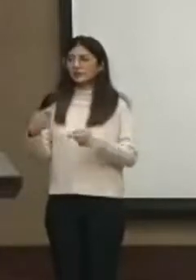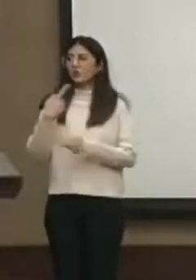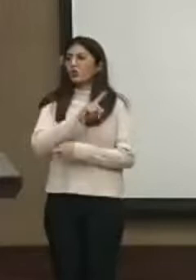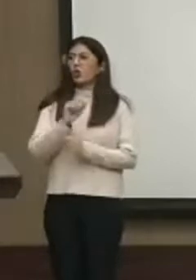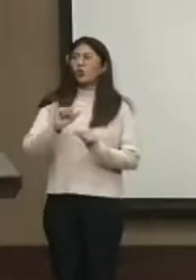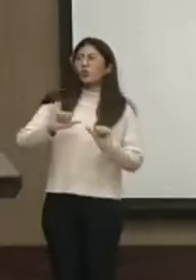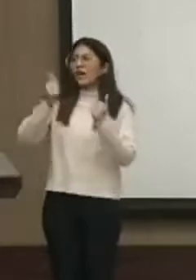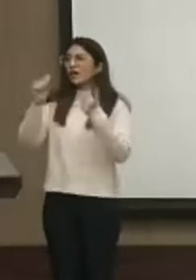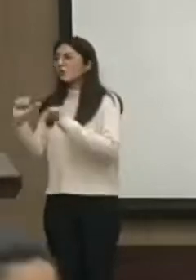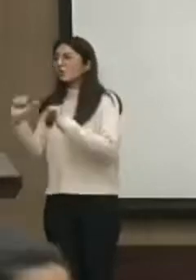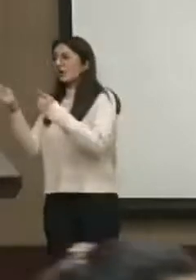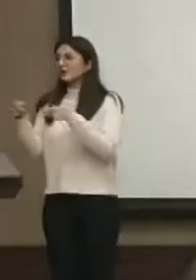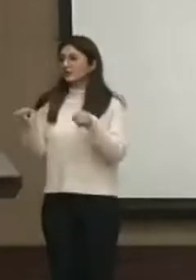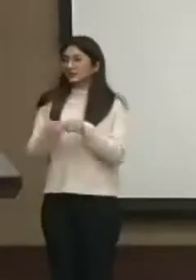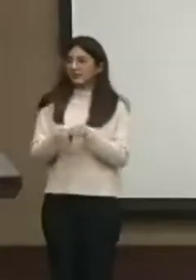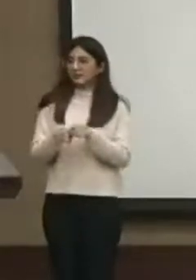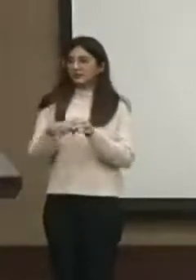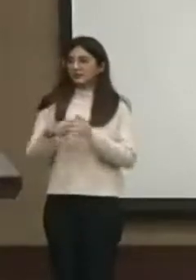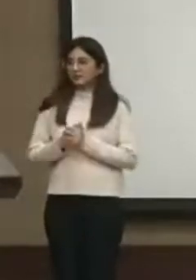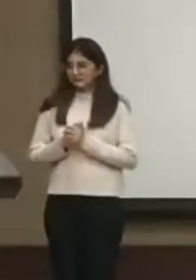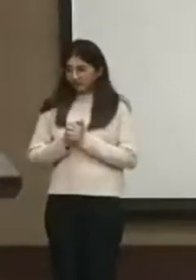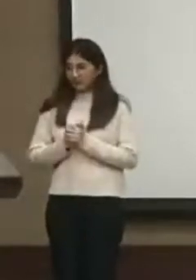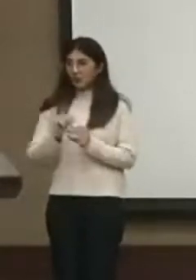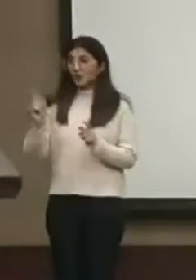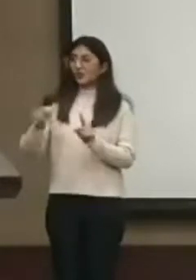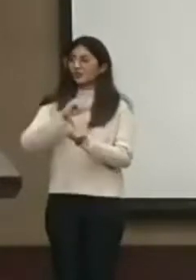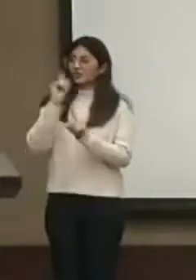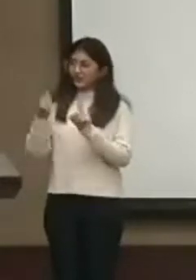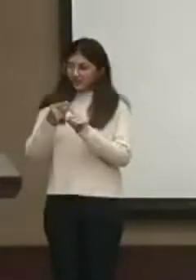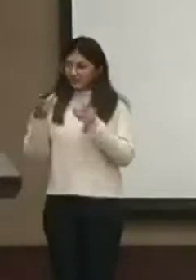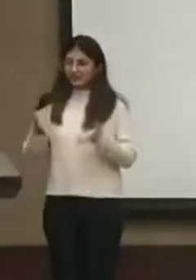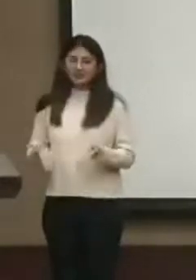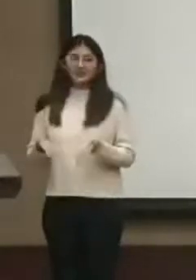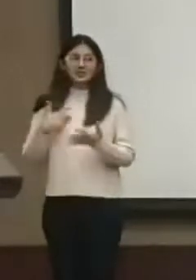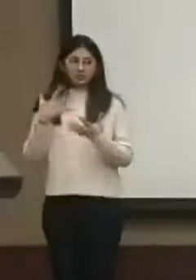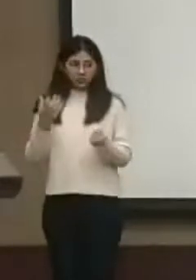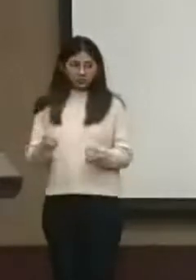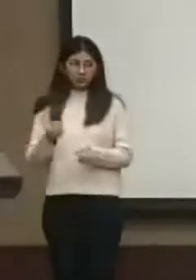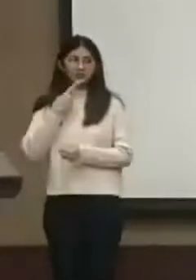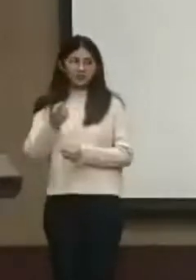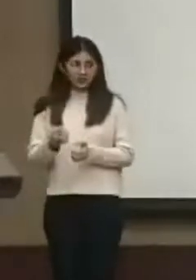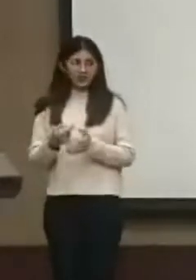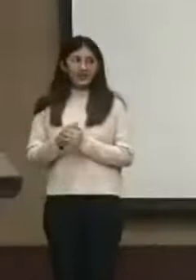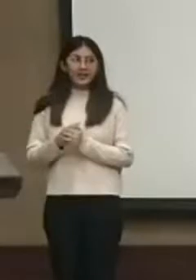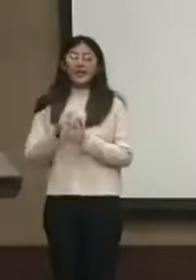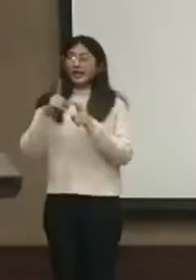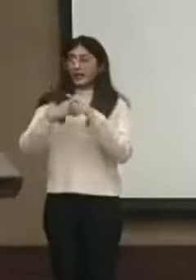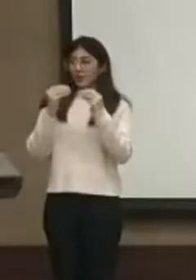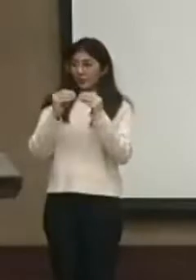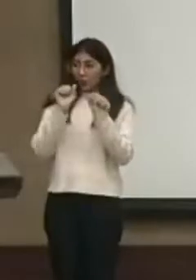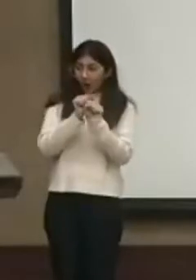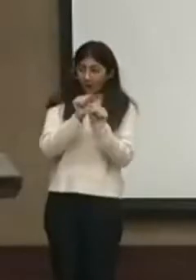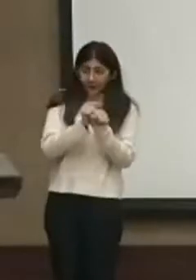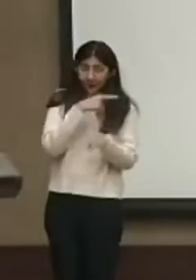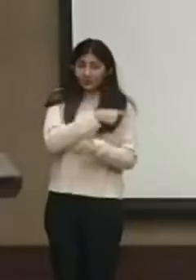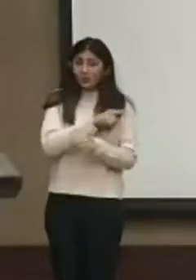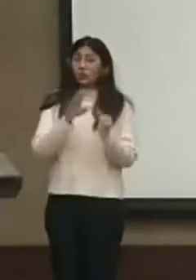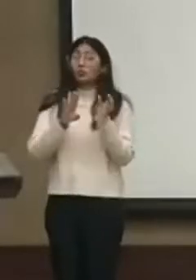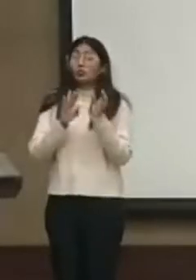win-win situation for everybody. So that's the first thing that I want to say, that employment will work at